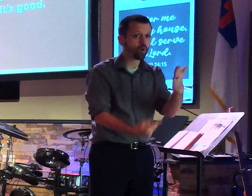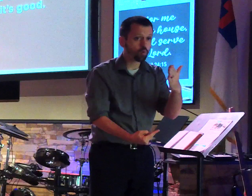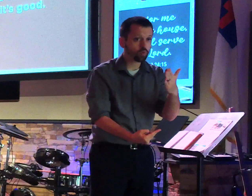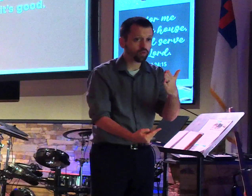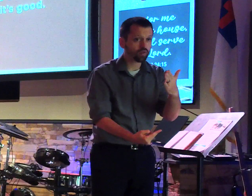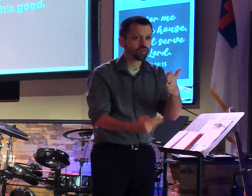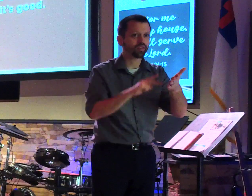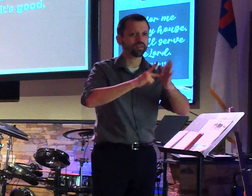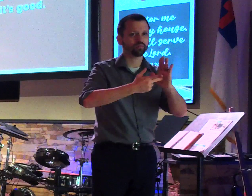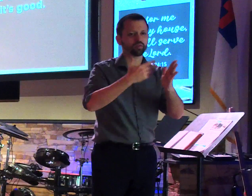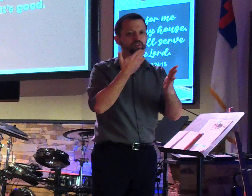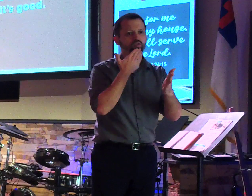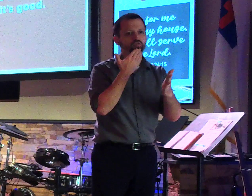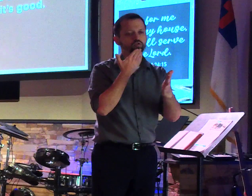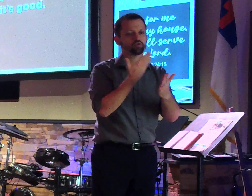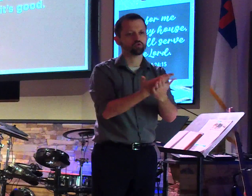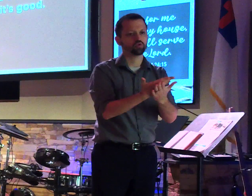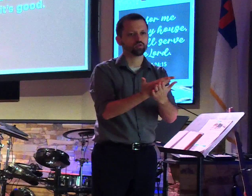then it's good.